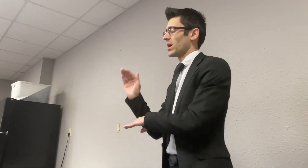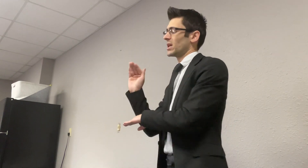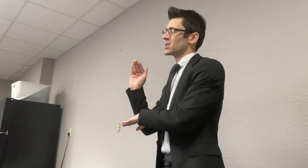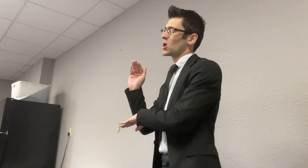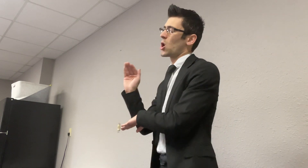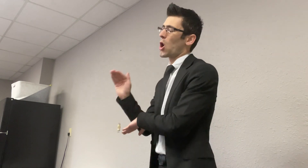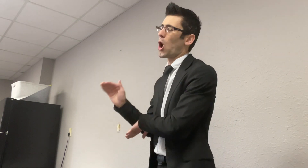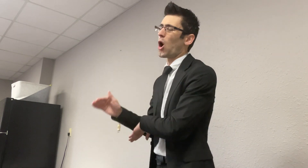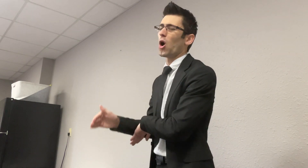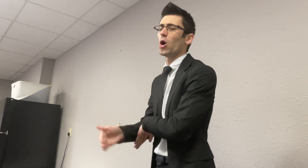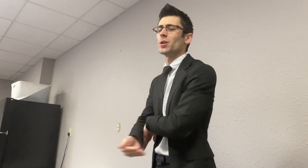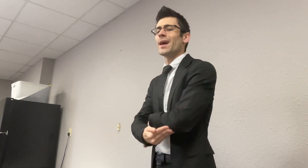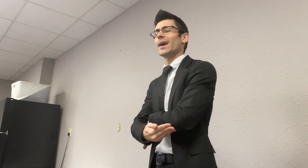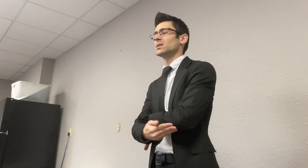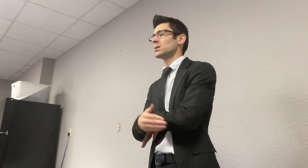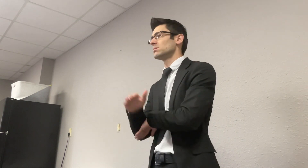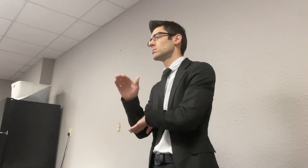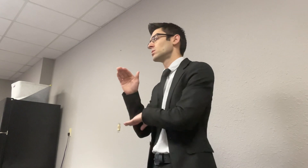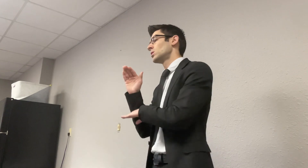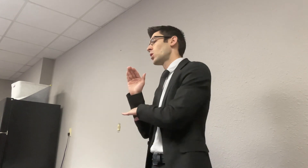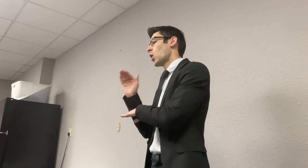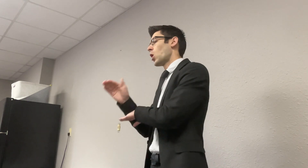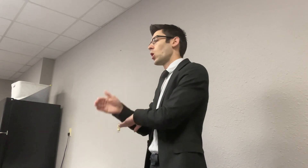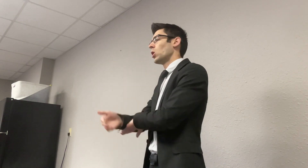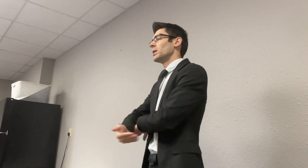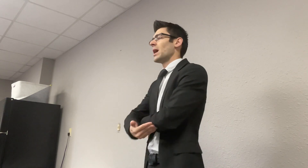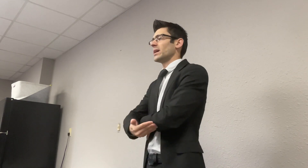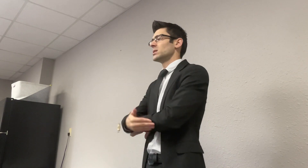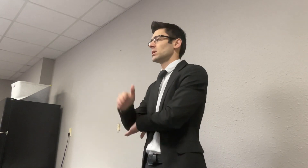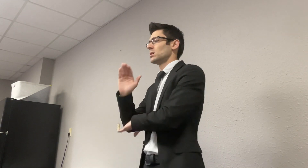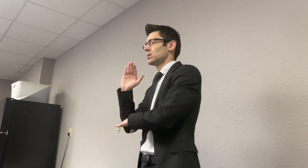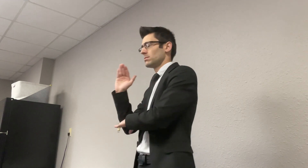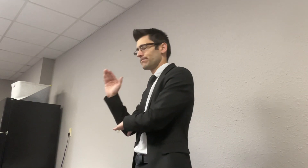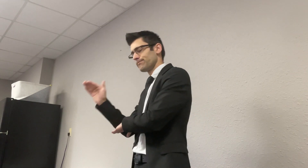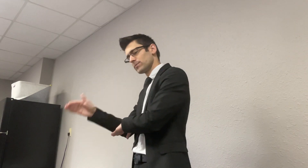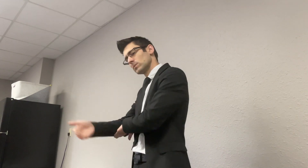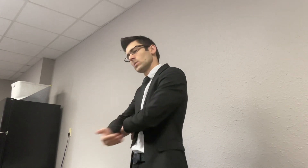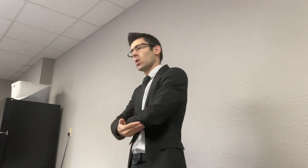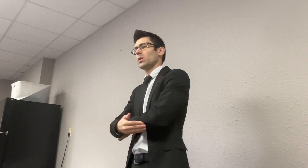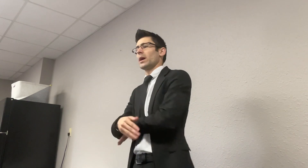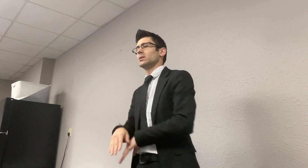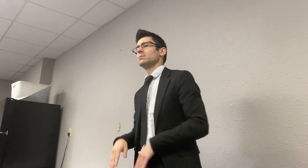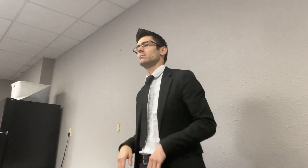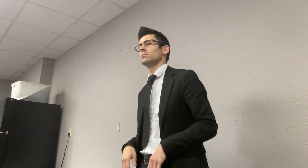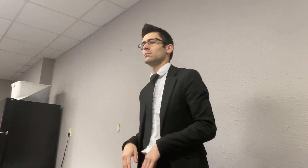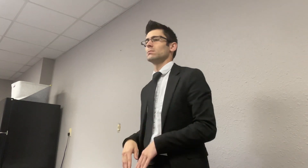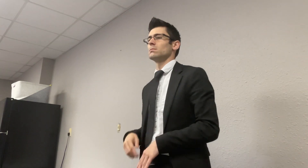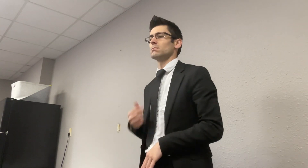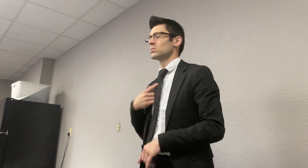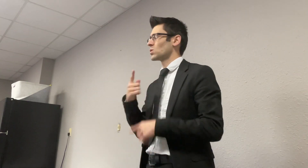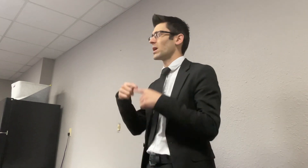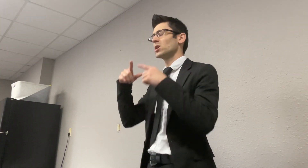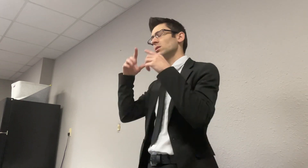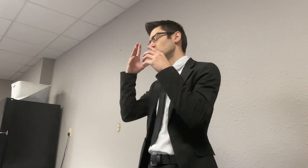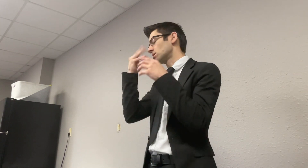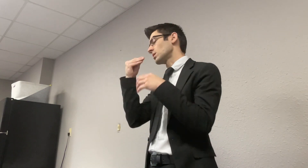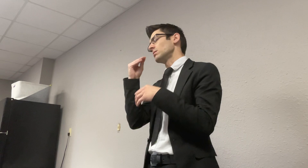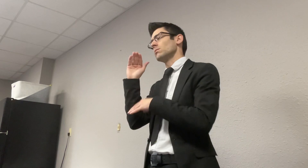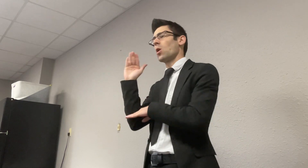It's all night. All night. All night. So I couldn't sleep